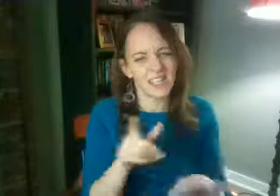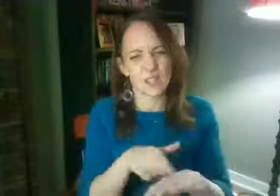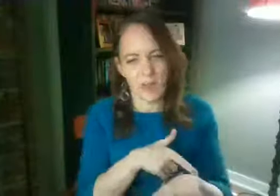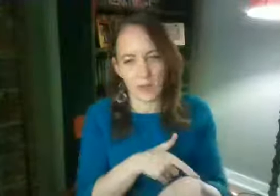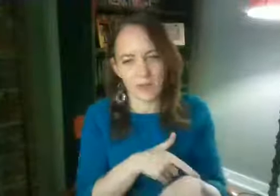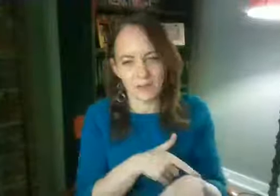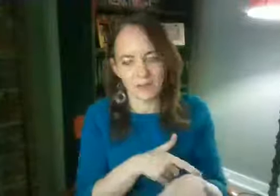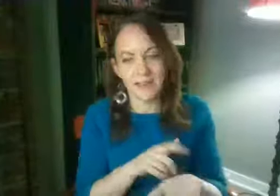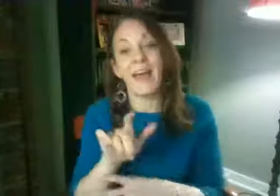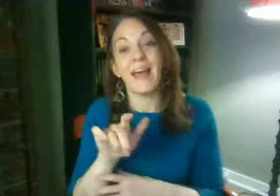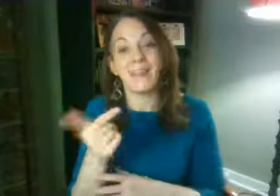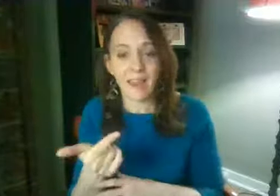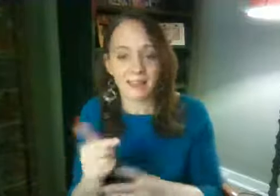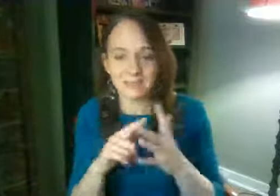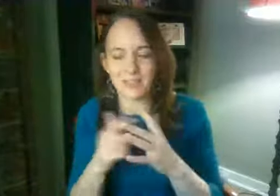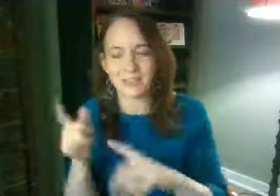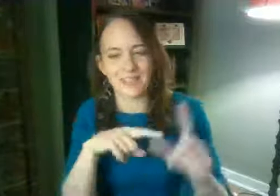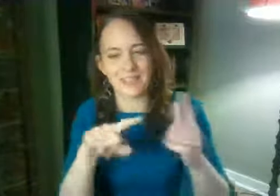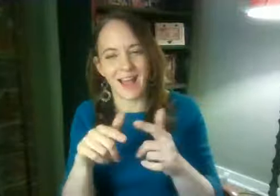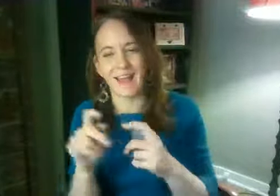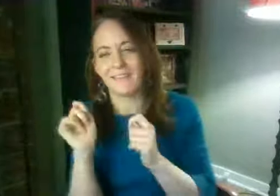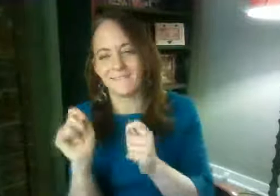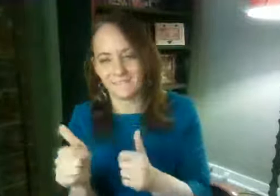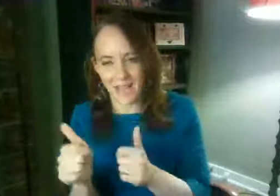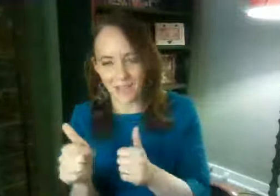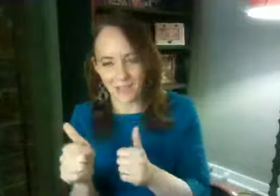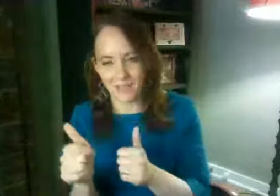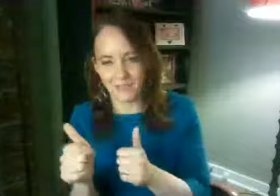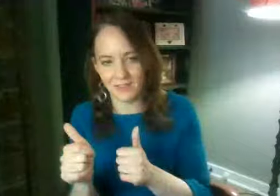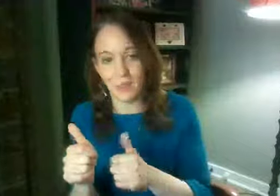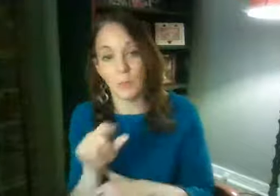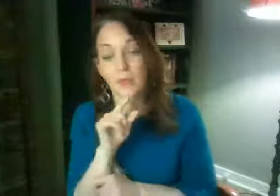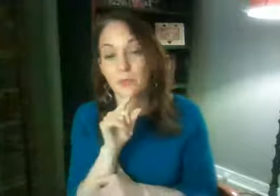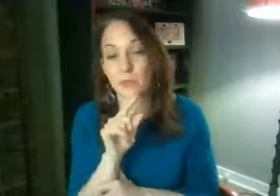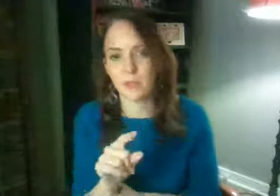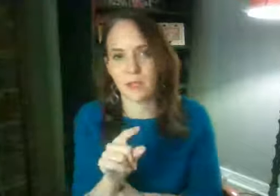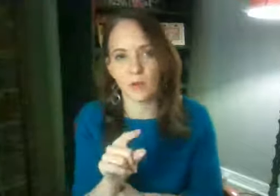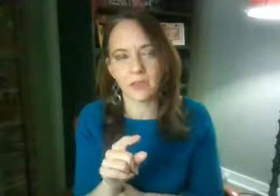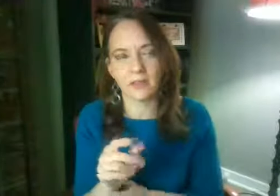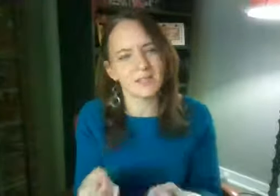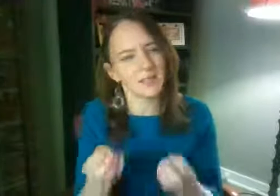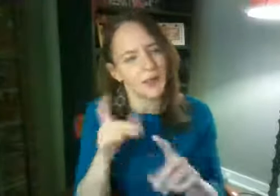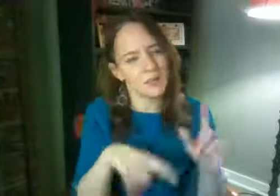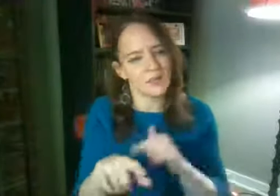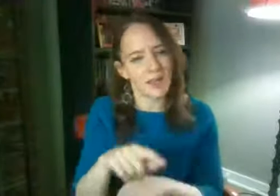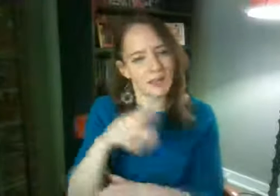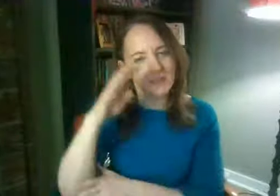sing slower, and then you start to sign faster. But it was really only, let's see, how many